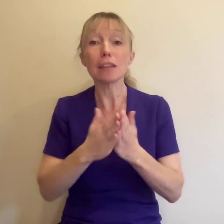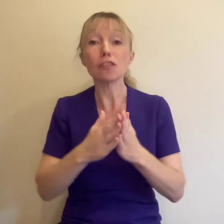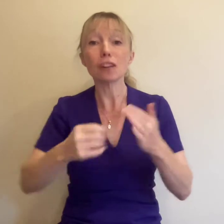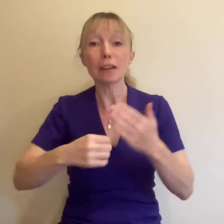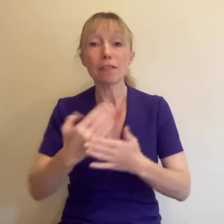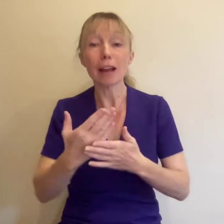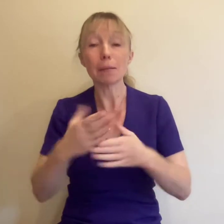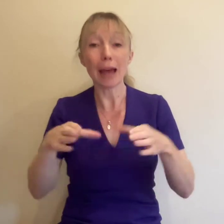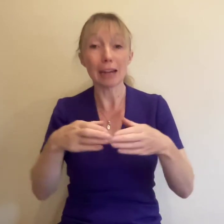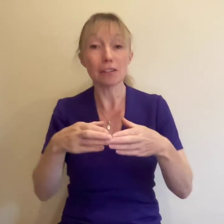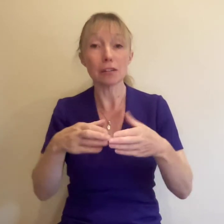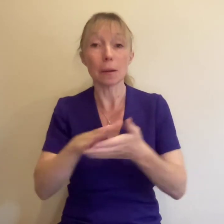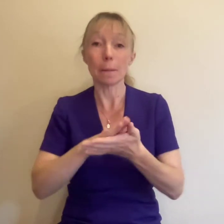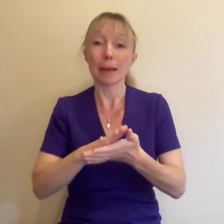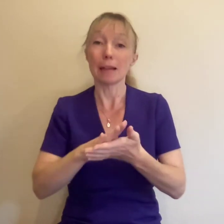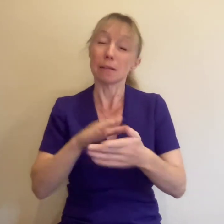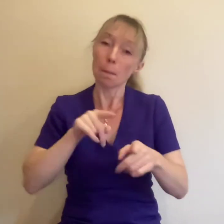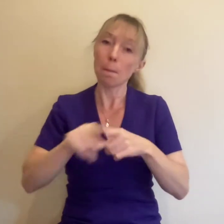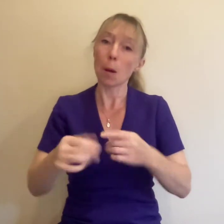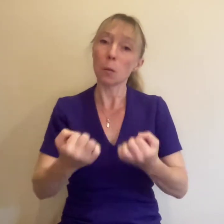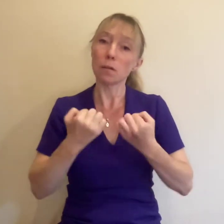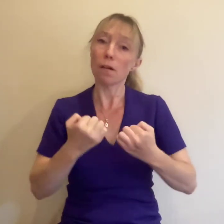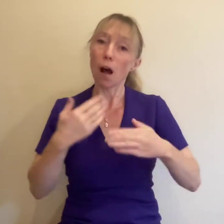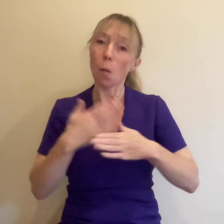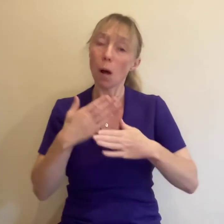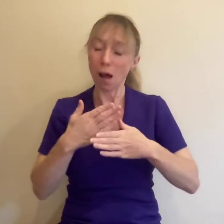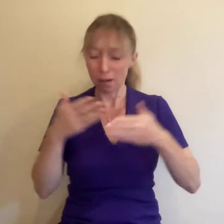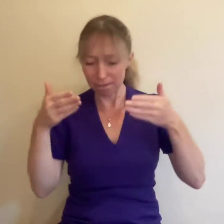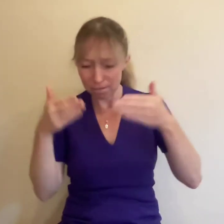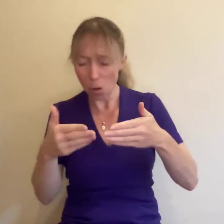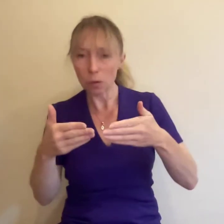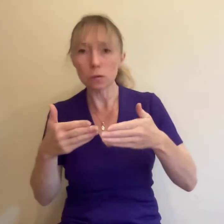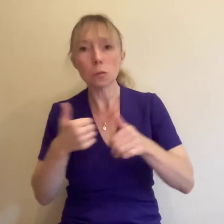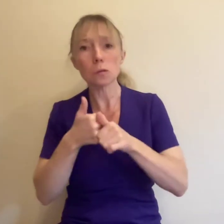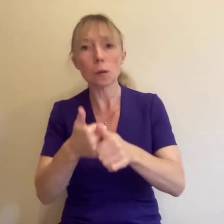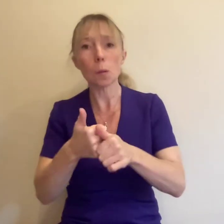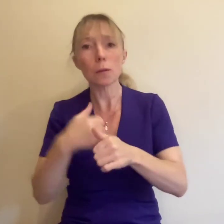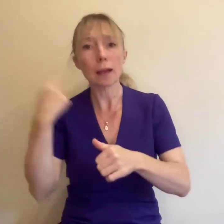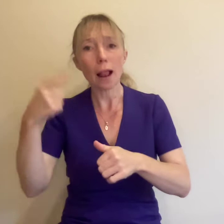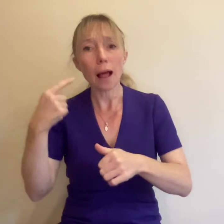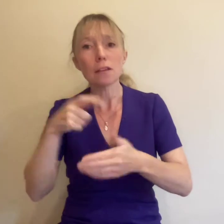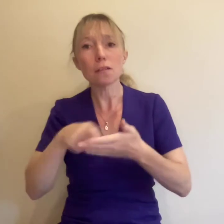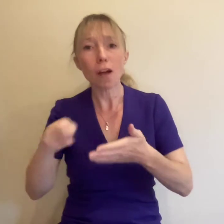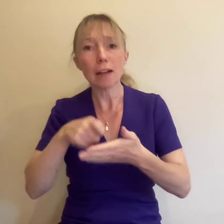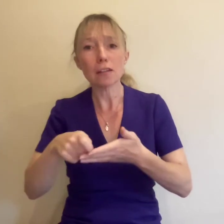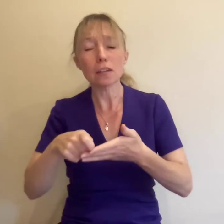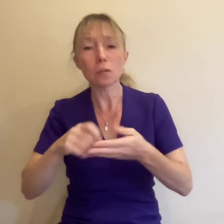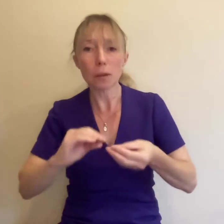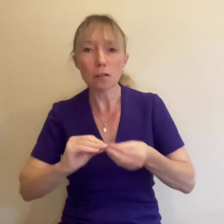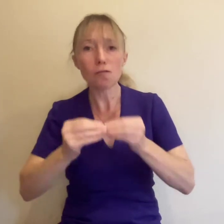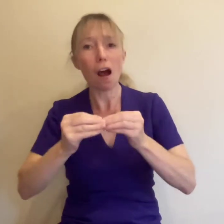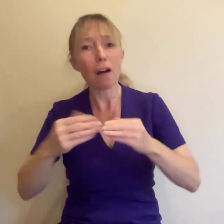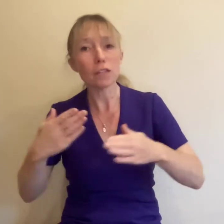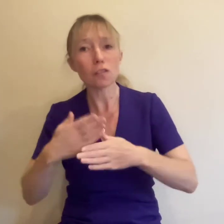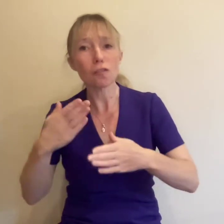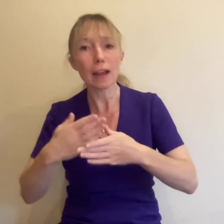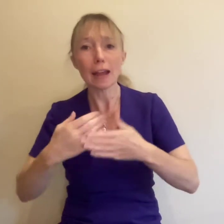that the majority of our work is focused on supporting London's writers with craft and career development opportunities.